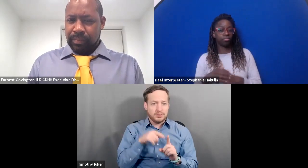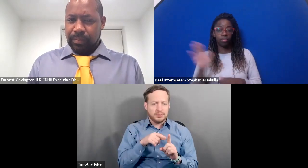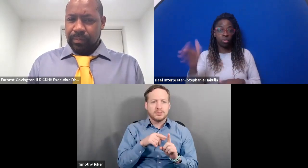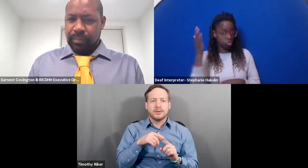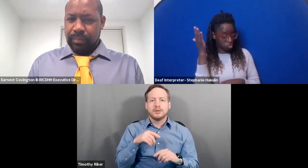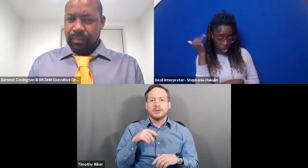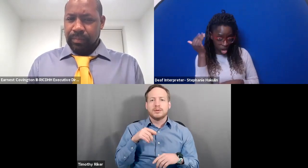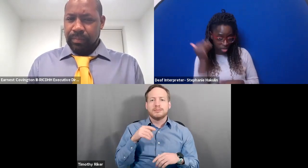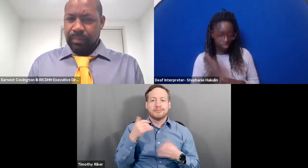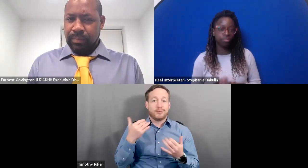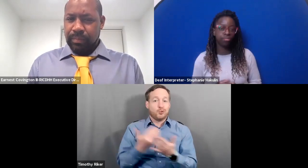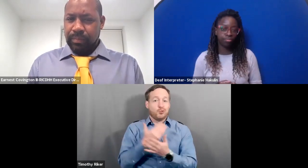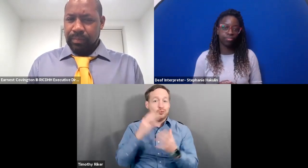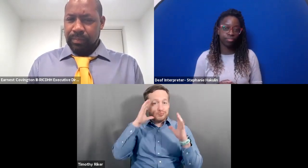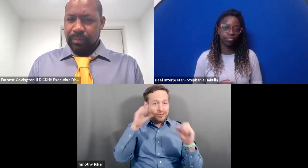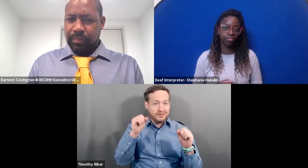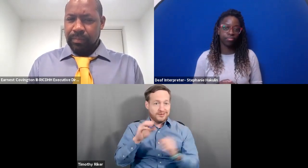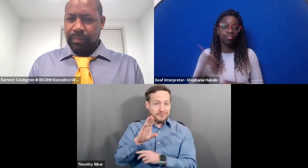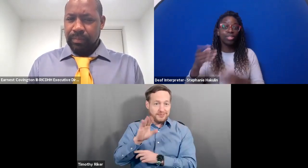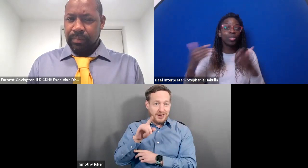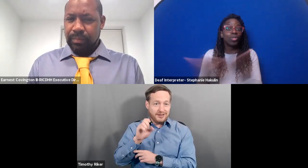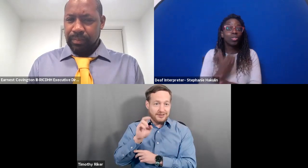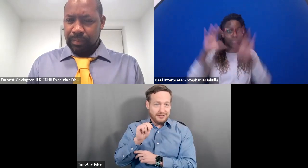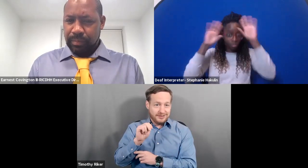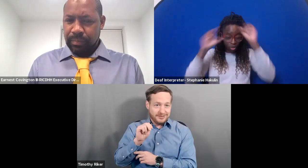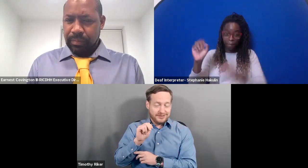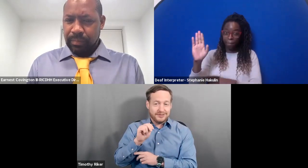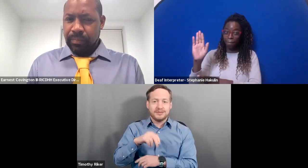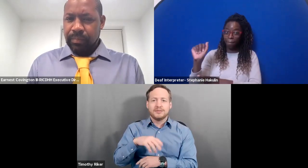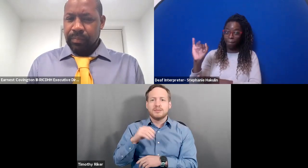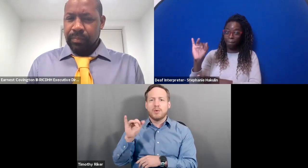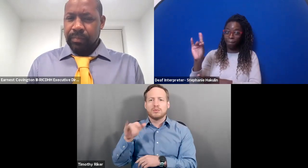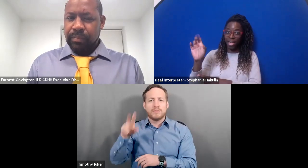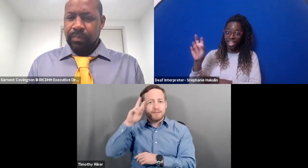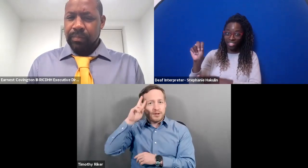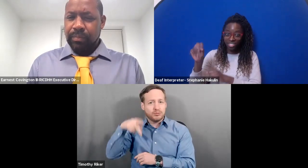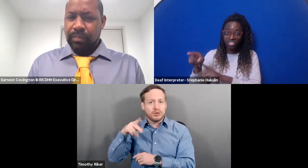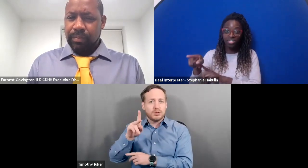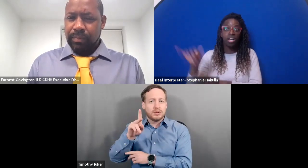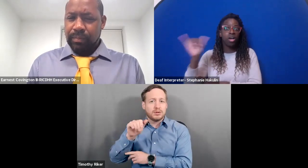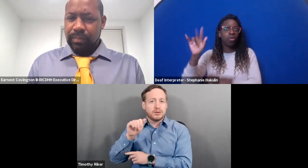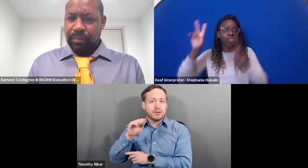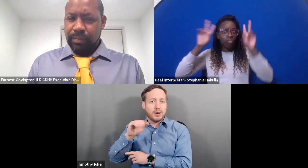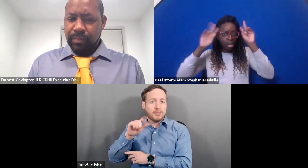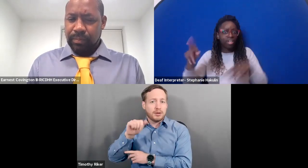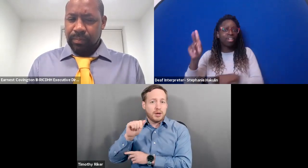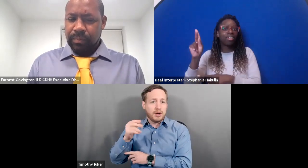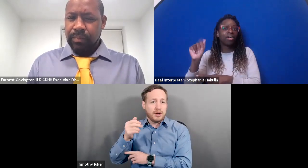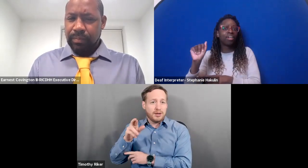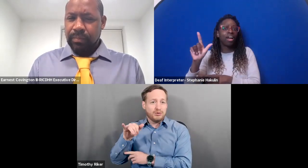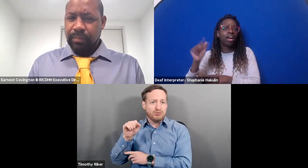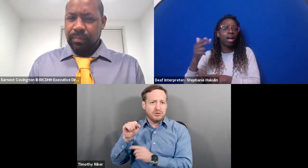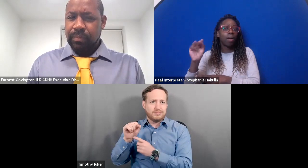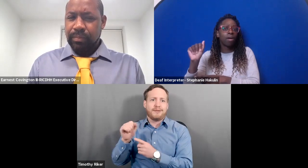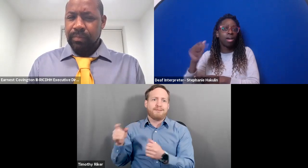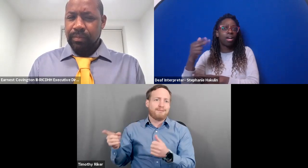so why I keep on reinforcing the idea of hope. We're going to have President Biden taking office and Vice President